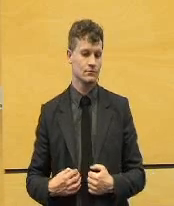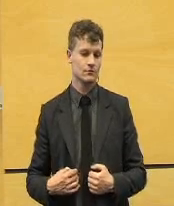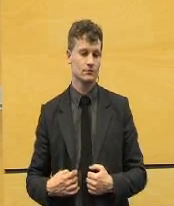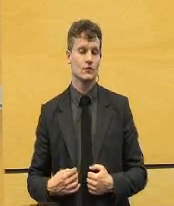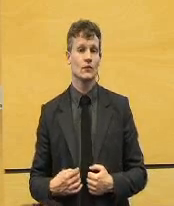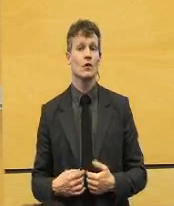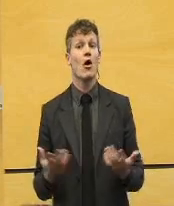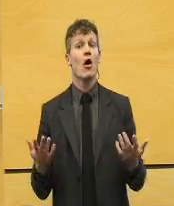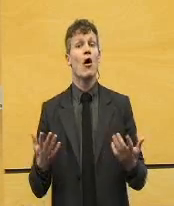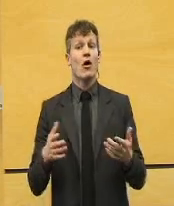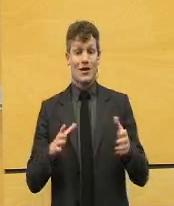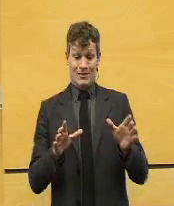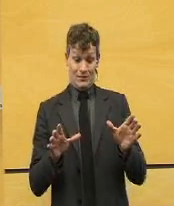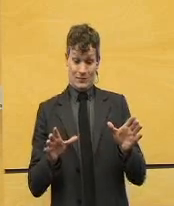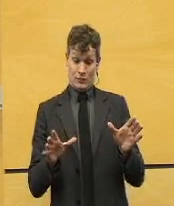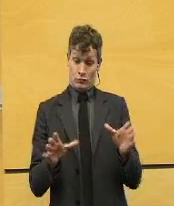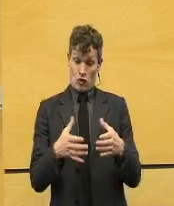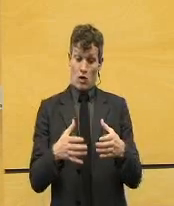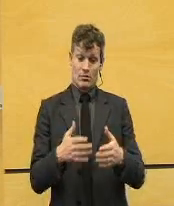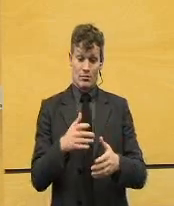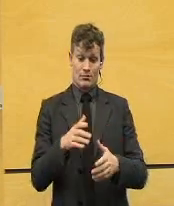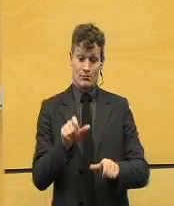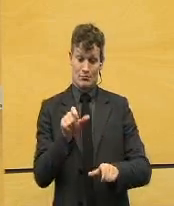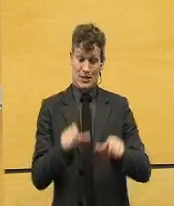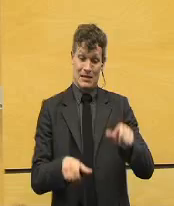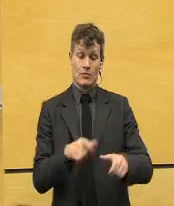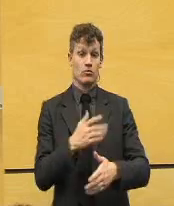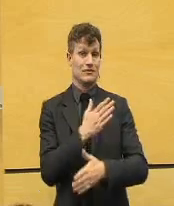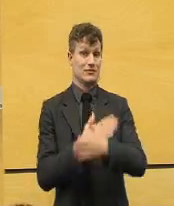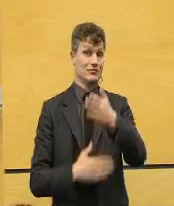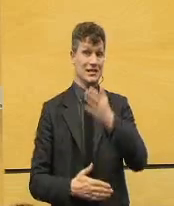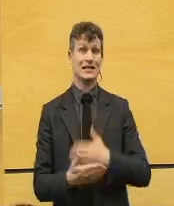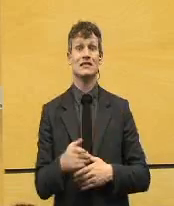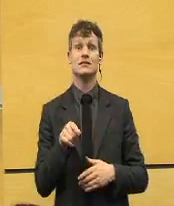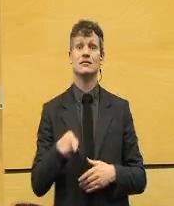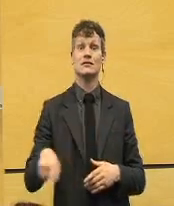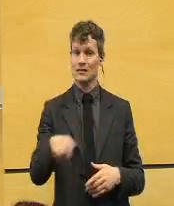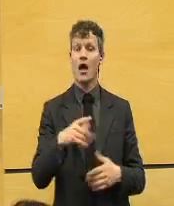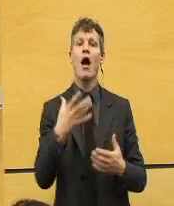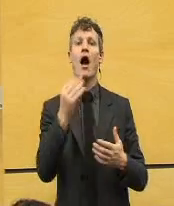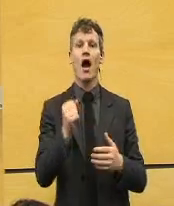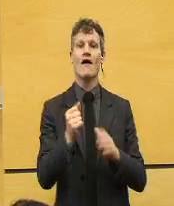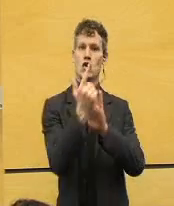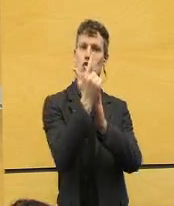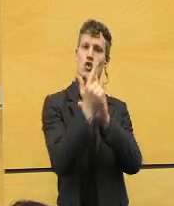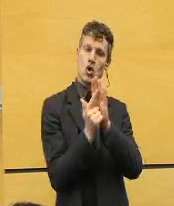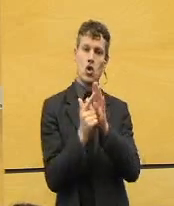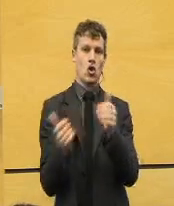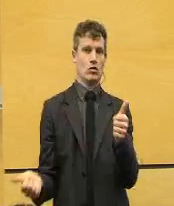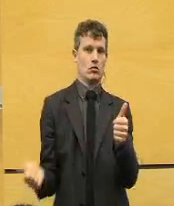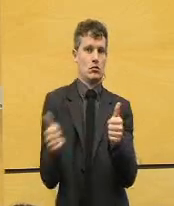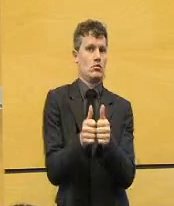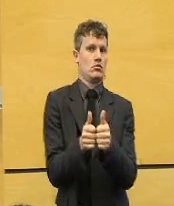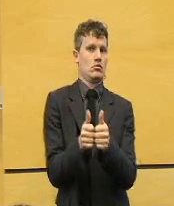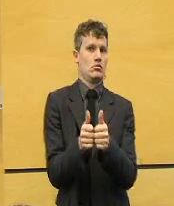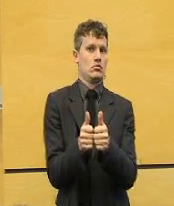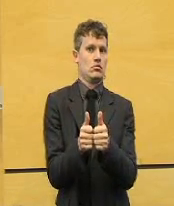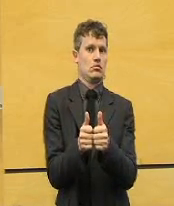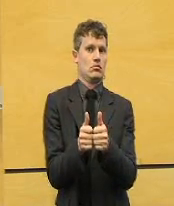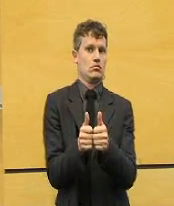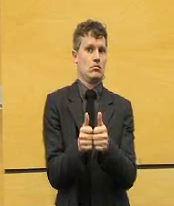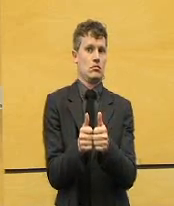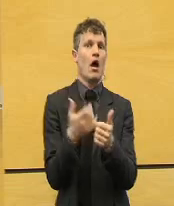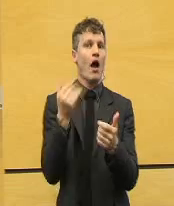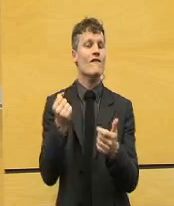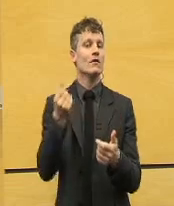of Persons with Disability has rendered legal assistance or remedy through the provision of